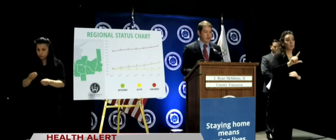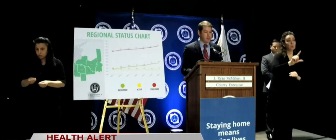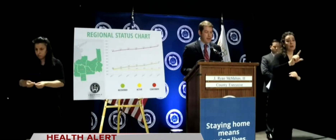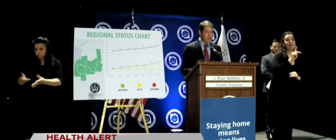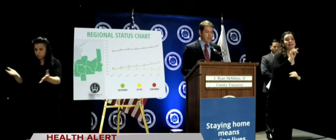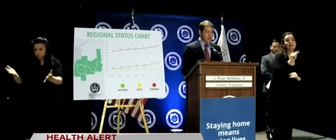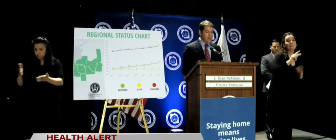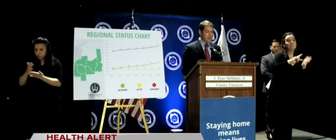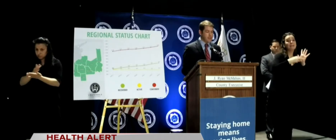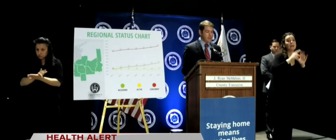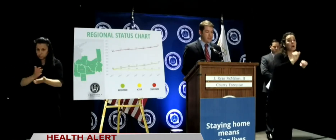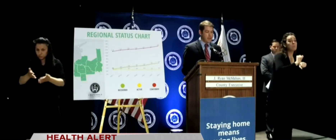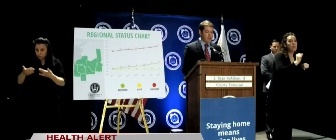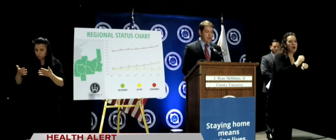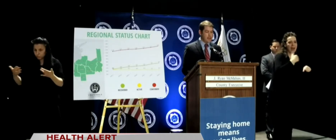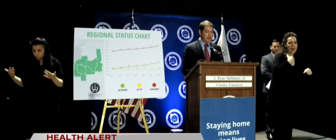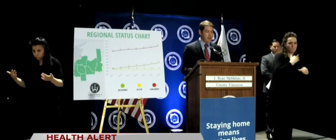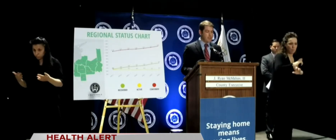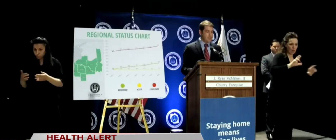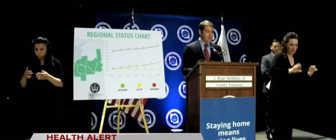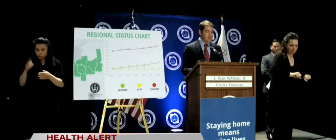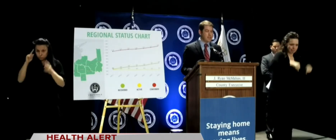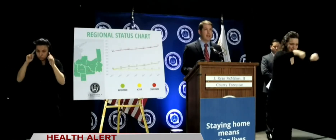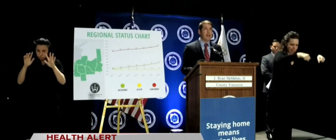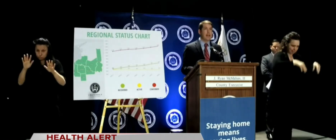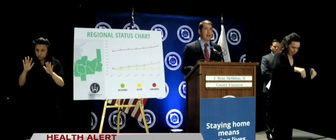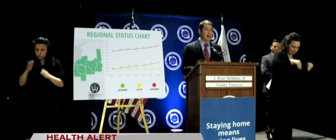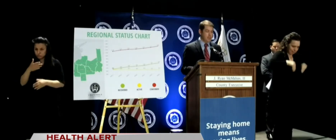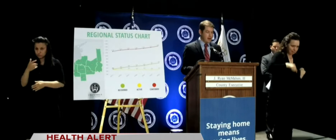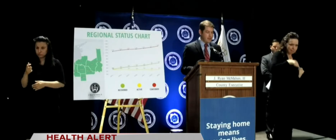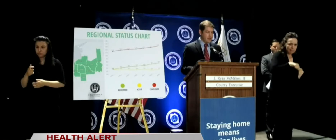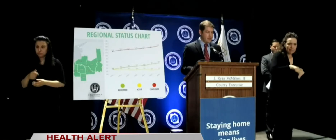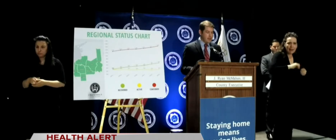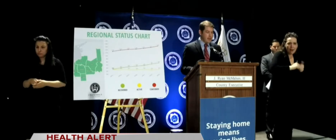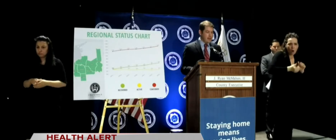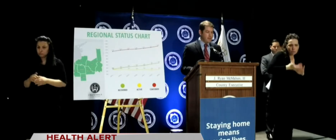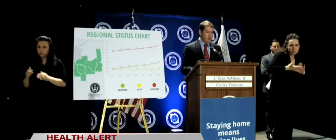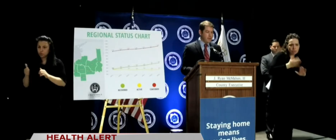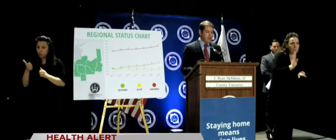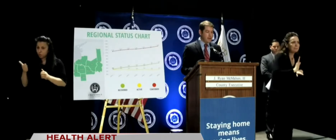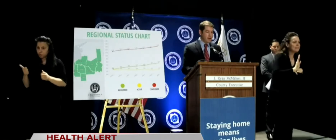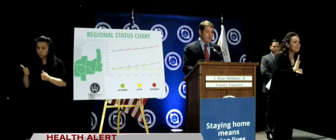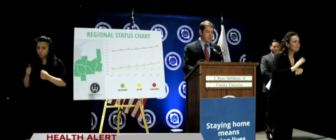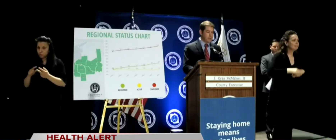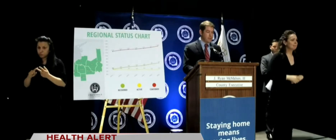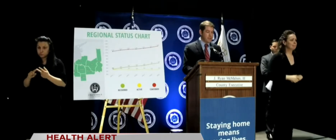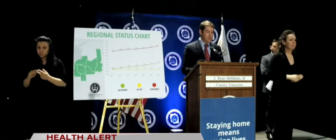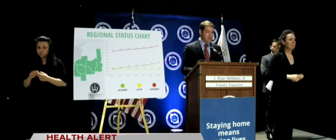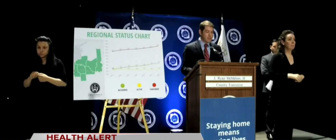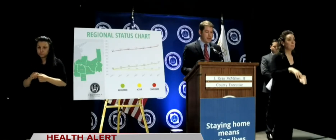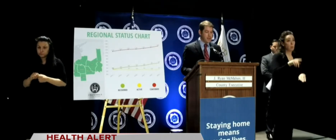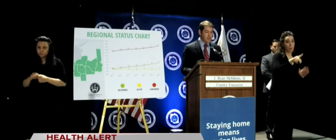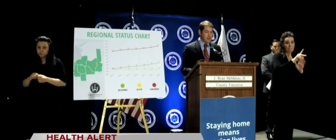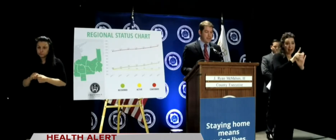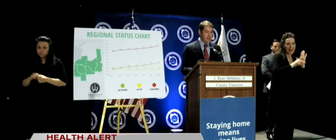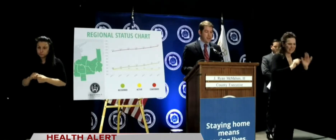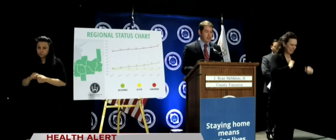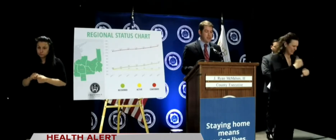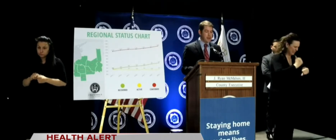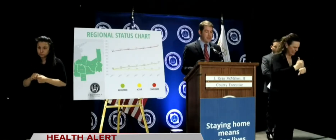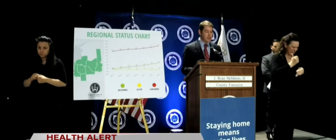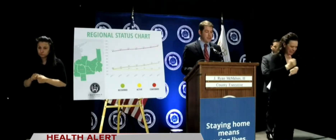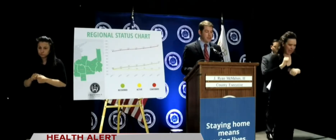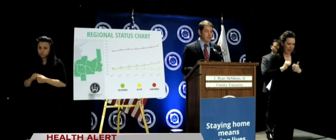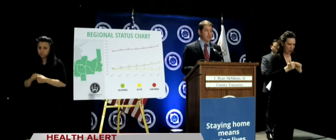and federal policy recommendations to help businesses and nonprofits. And fourth, long-term resiliency strategy based on